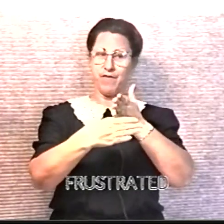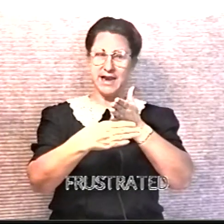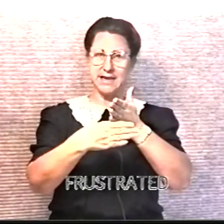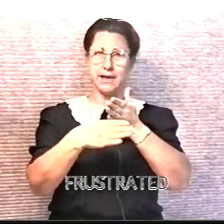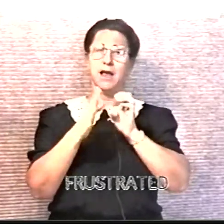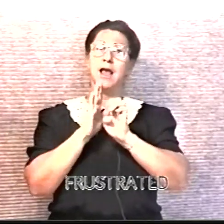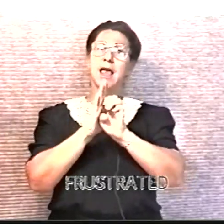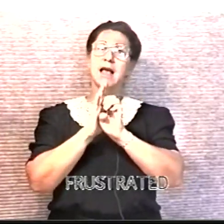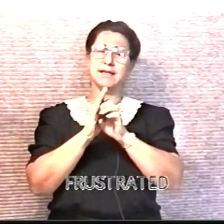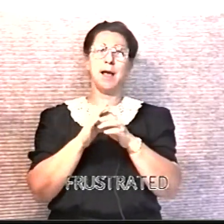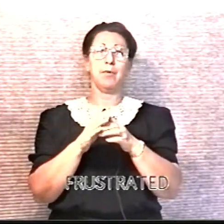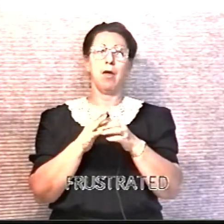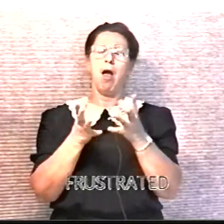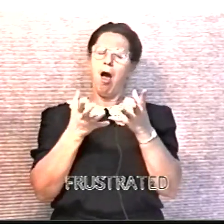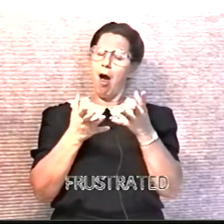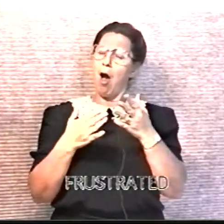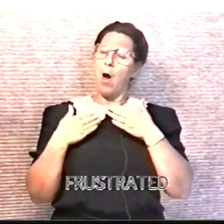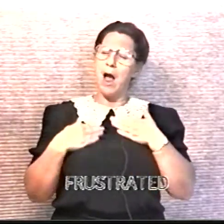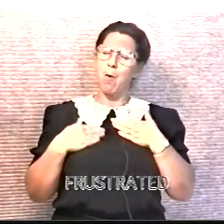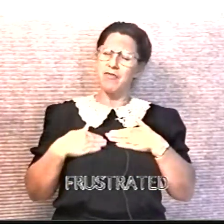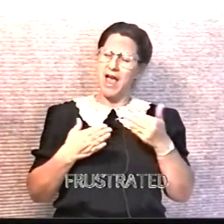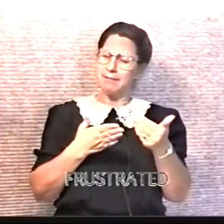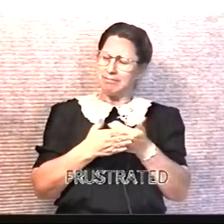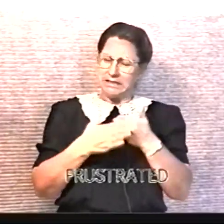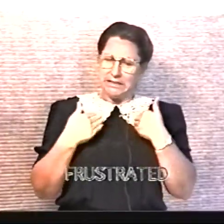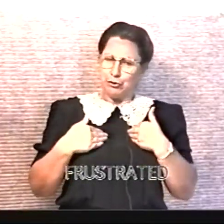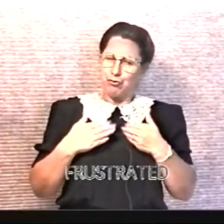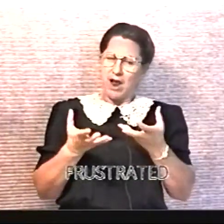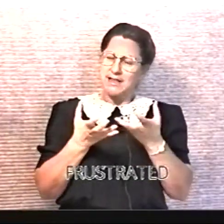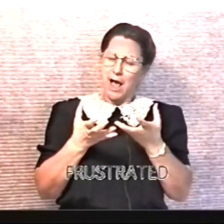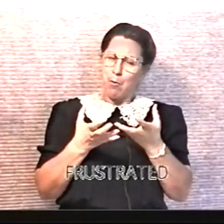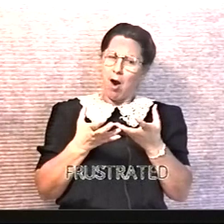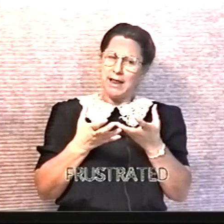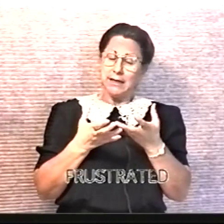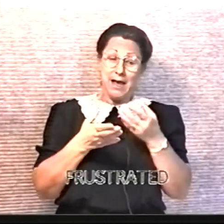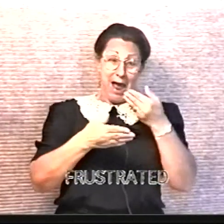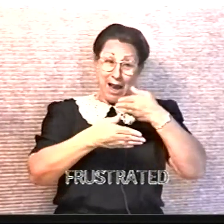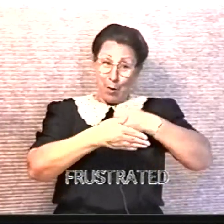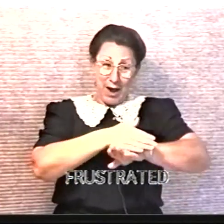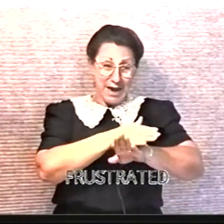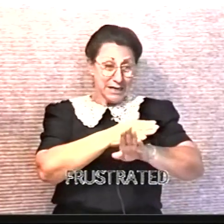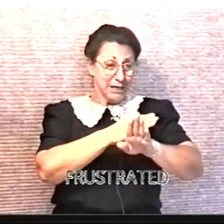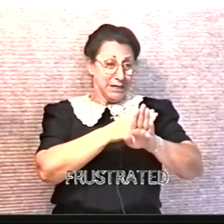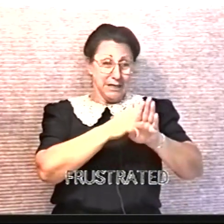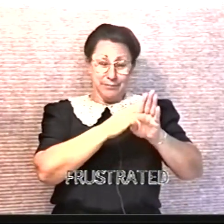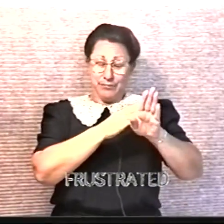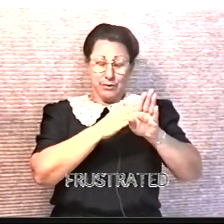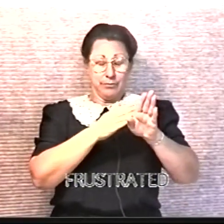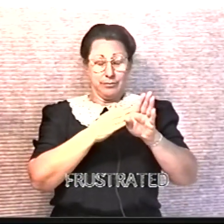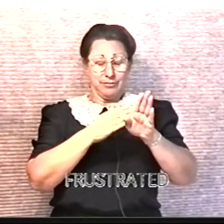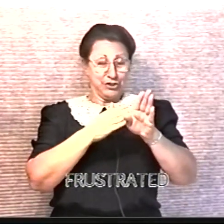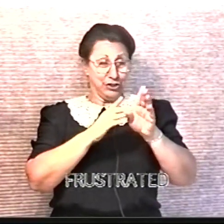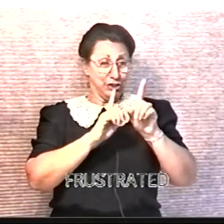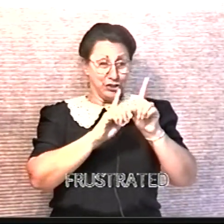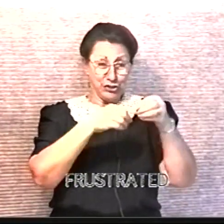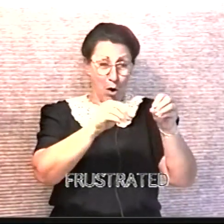prevented. Example, oh, I want that new dress, I want it, and I went to the store